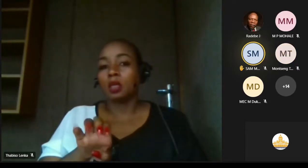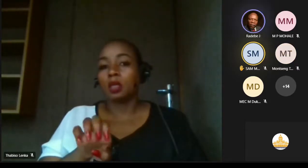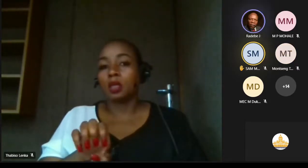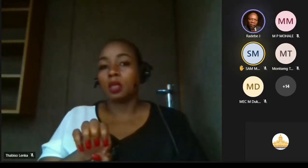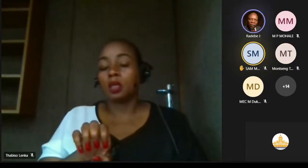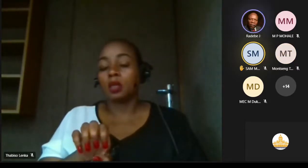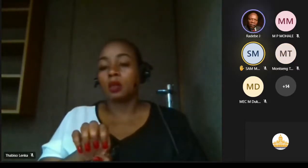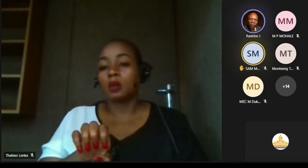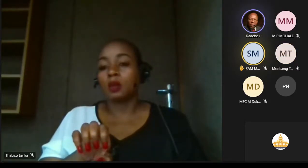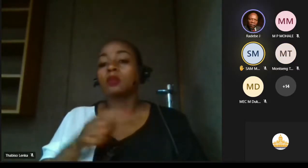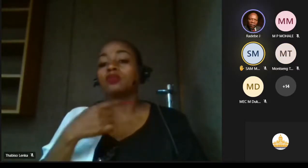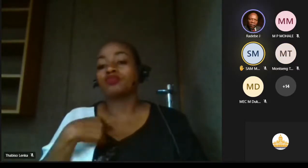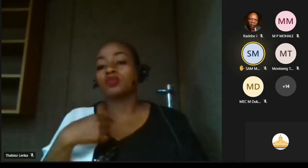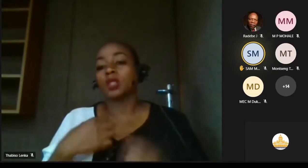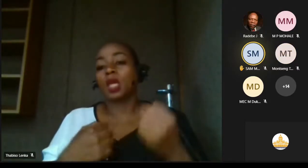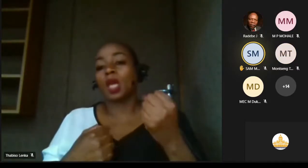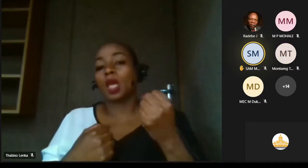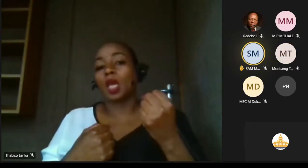In support, Speaker.